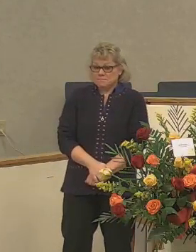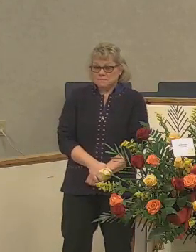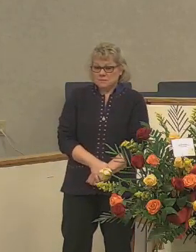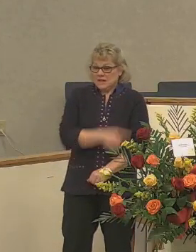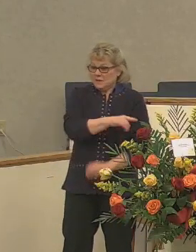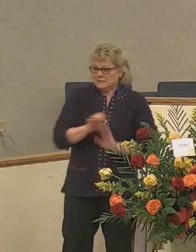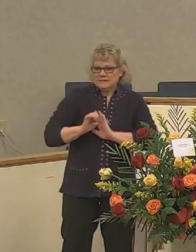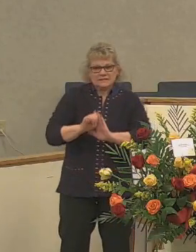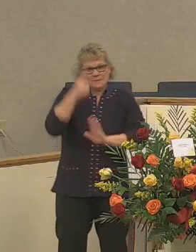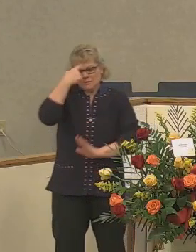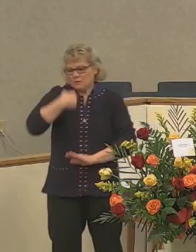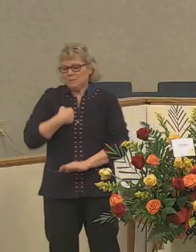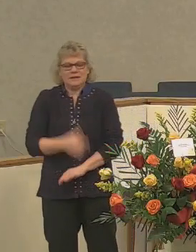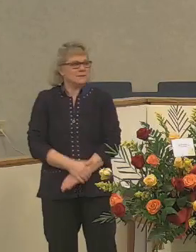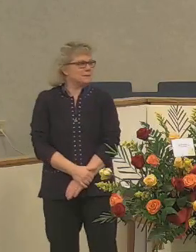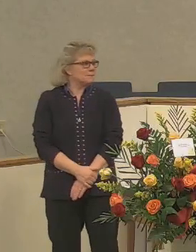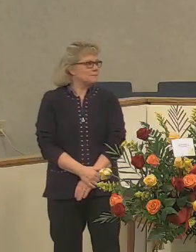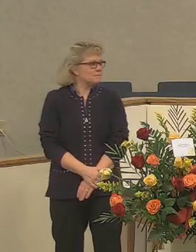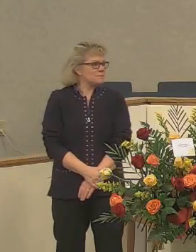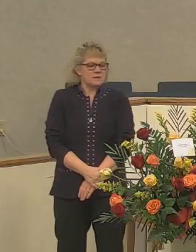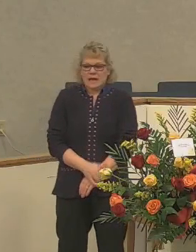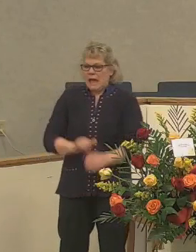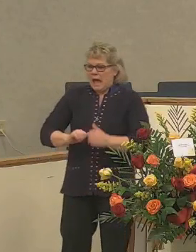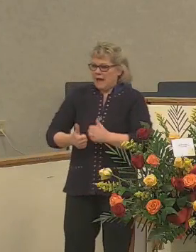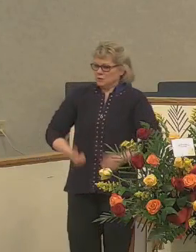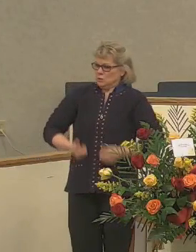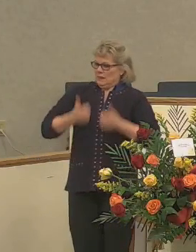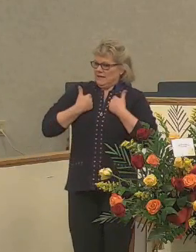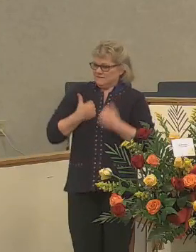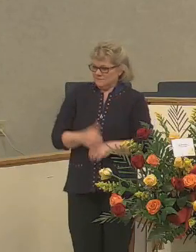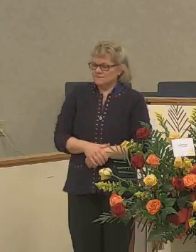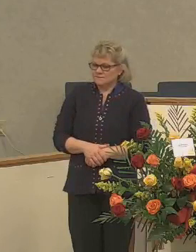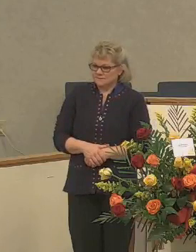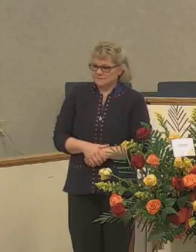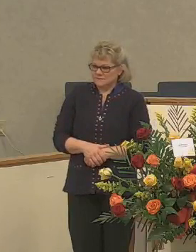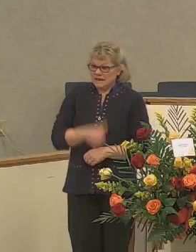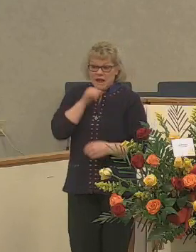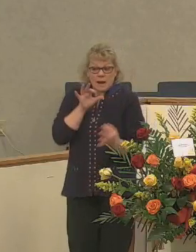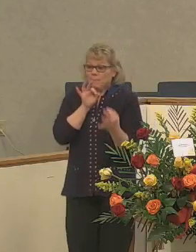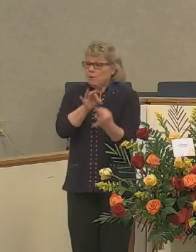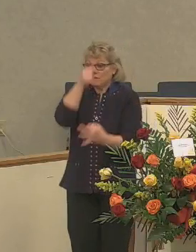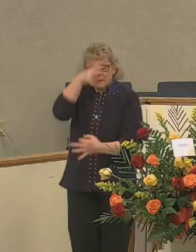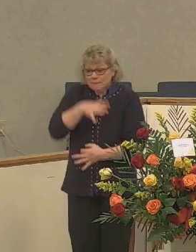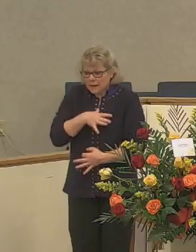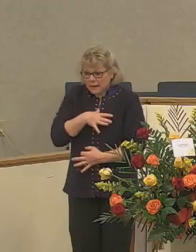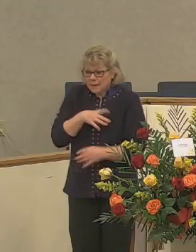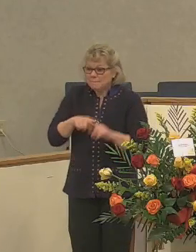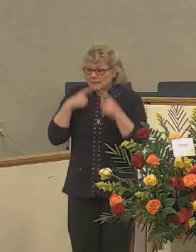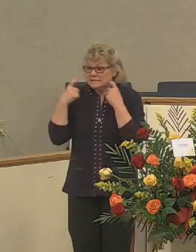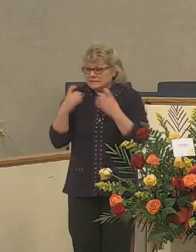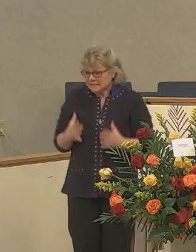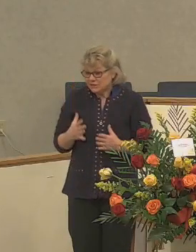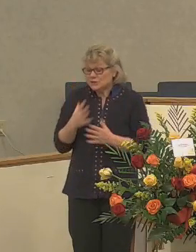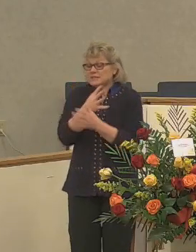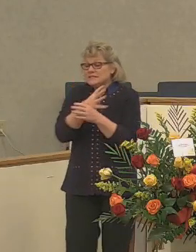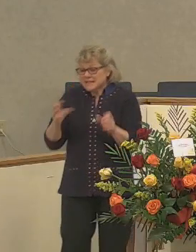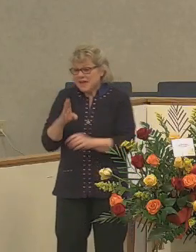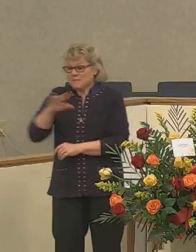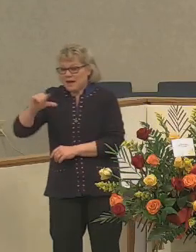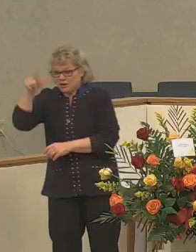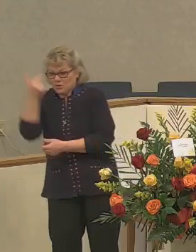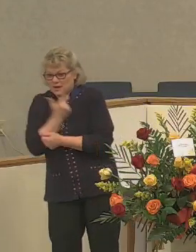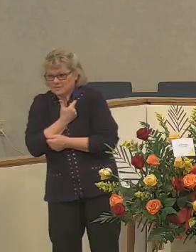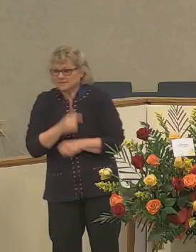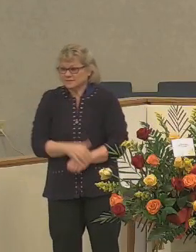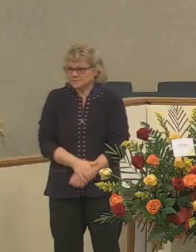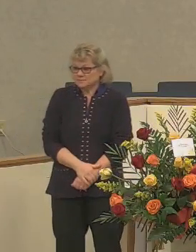an example for me on how to live life, not as a perfect man, but as a sinner saved by grace.